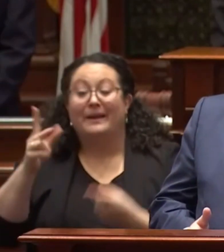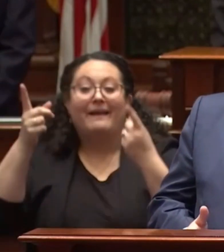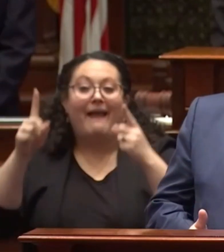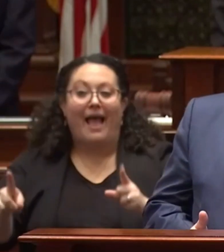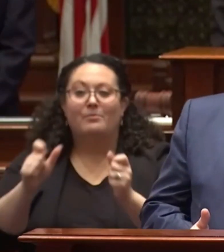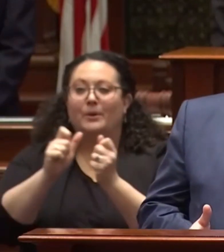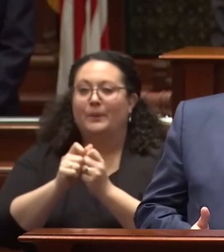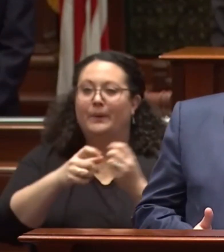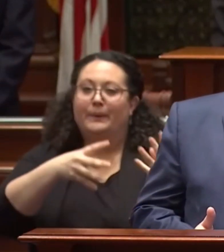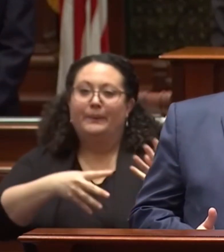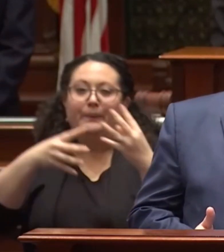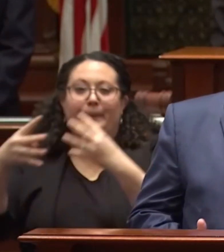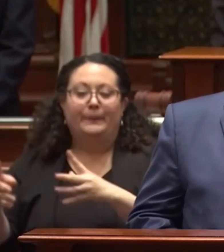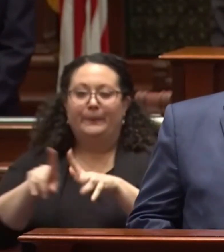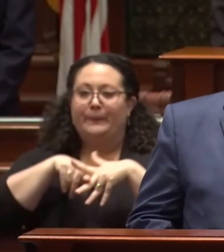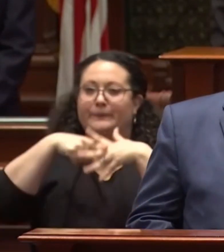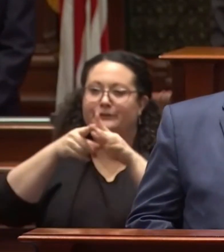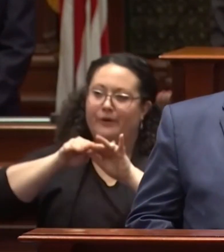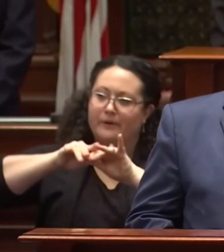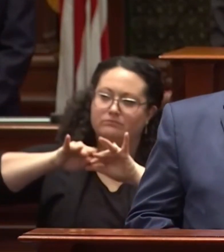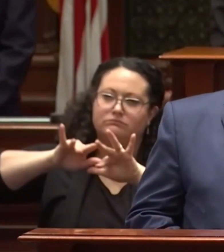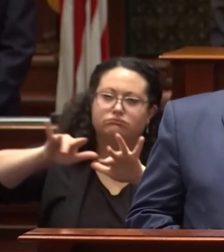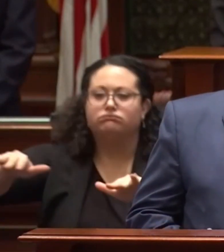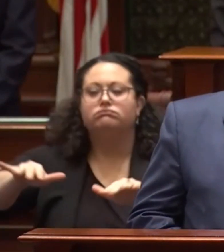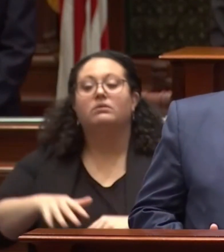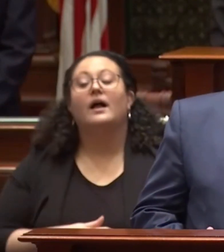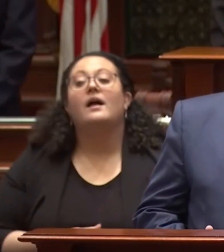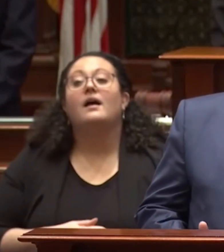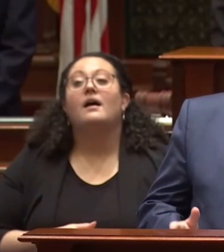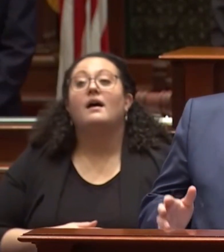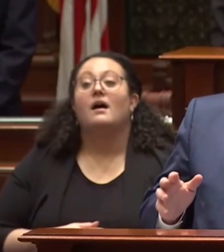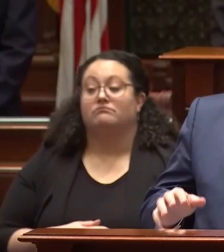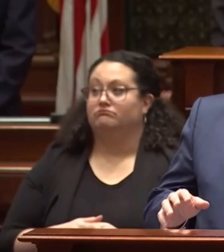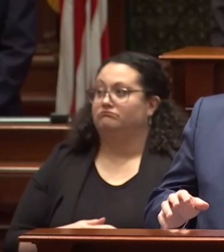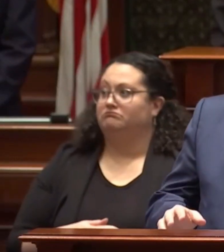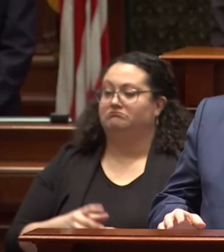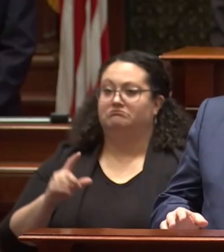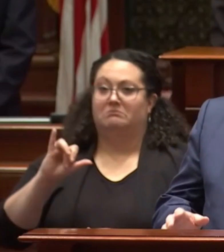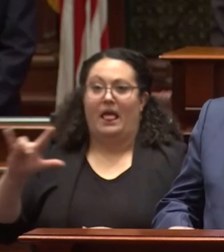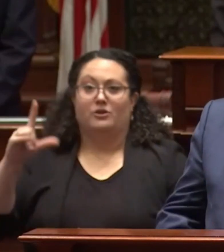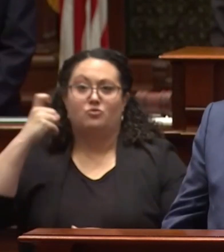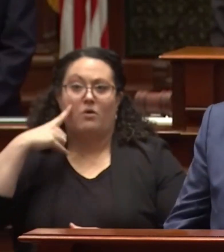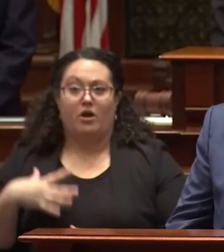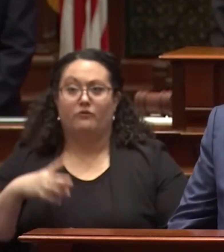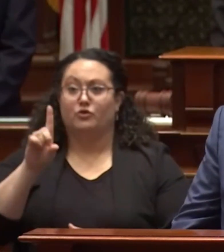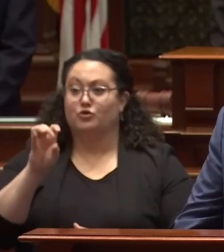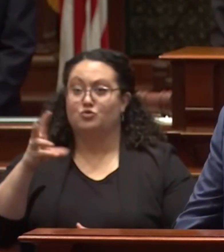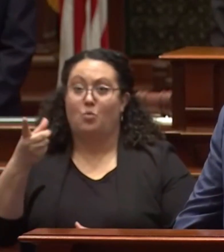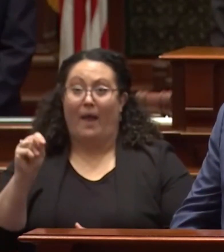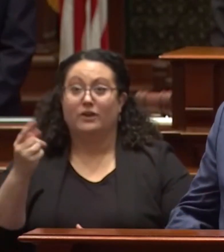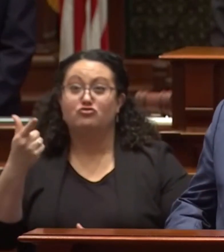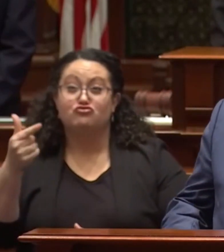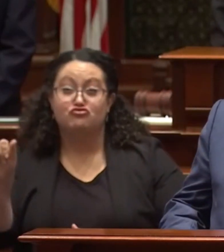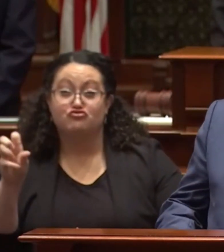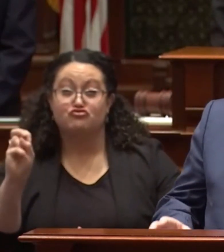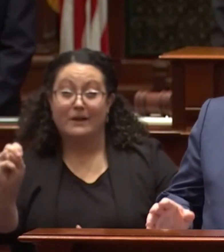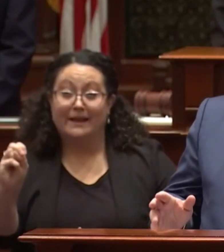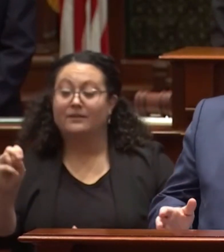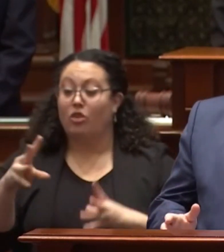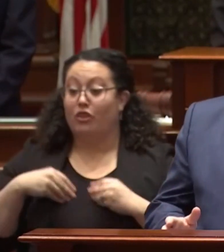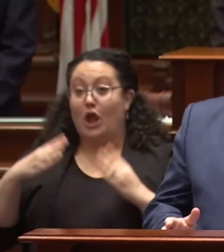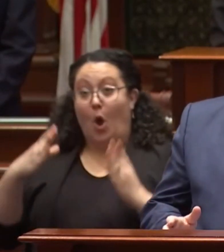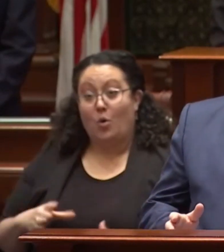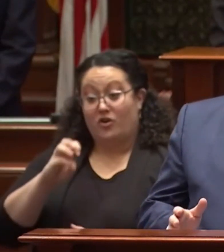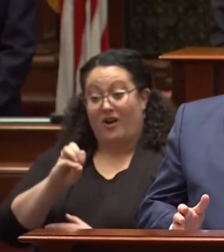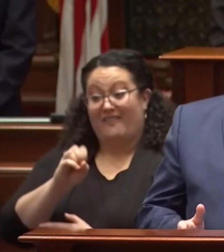with a world war raging across the globe, word came to Illinois Governor Dwight Green. The owner of